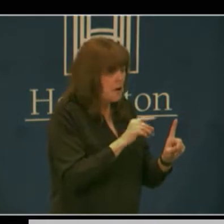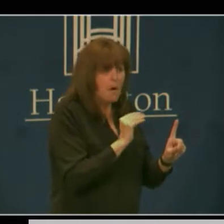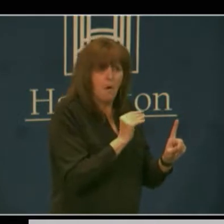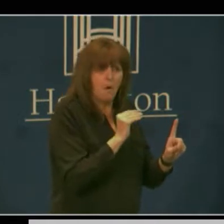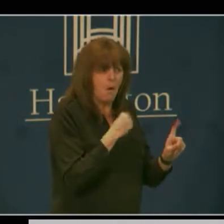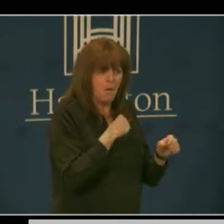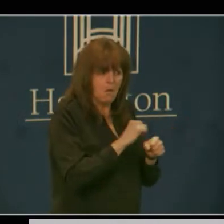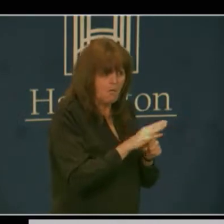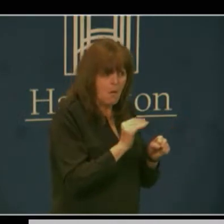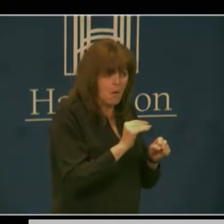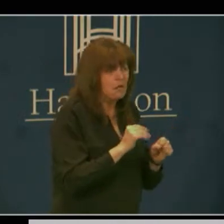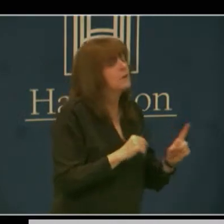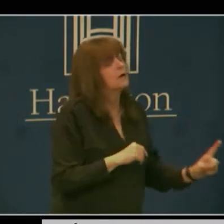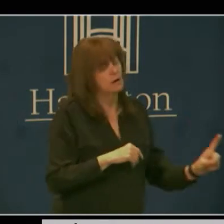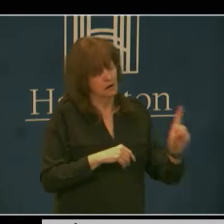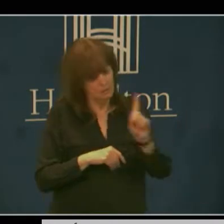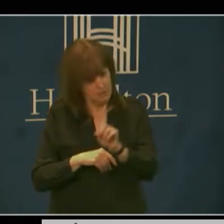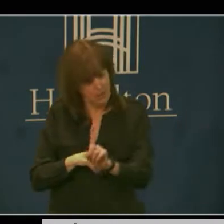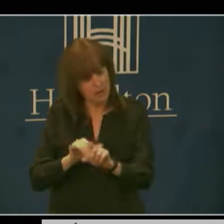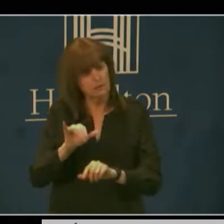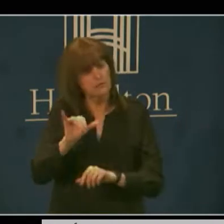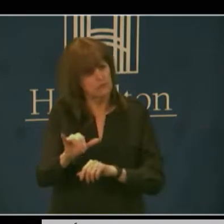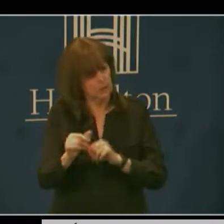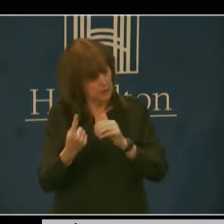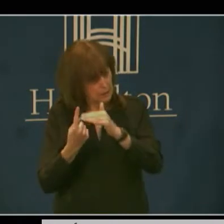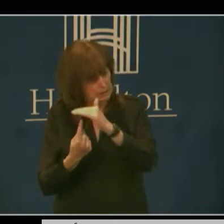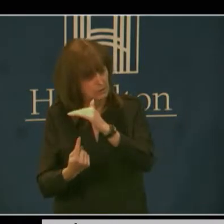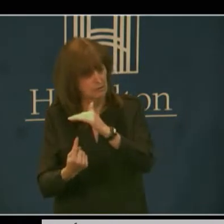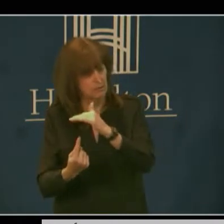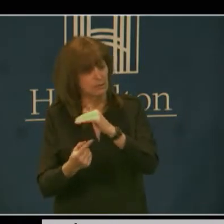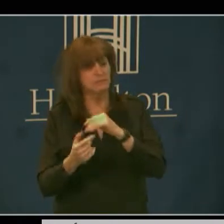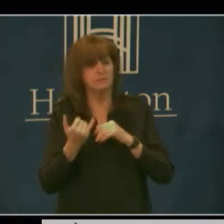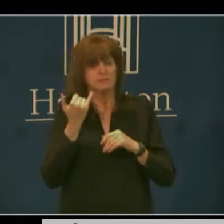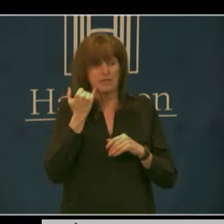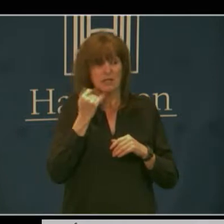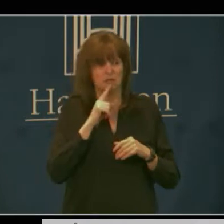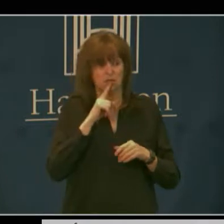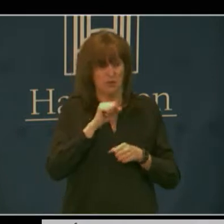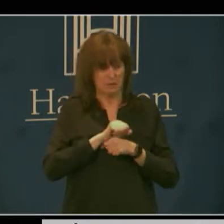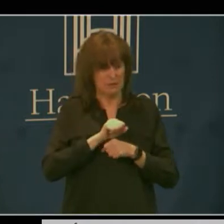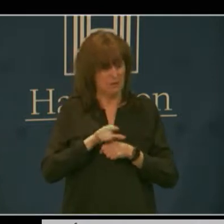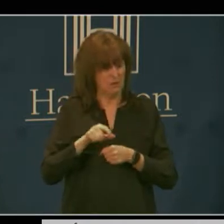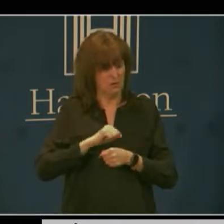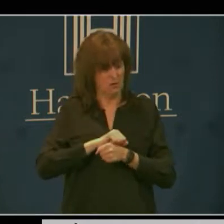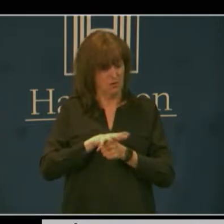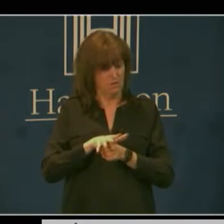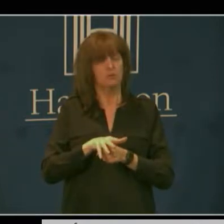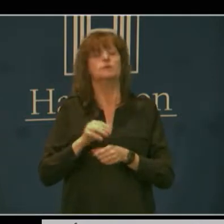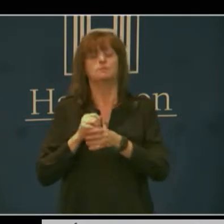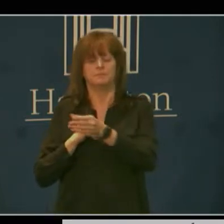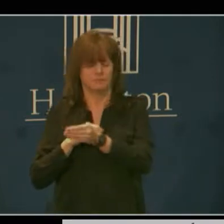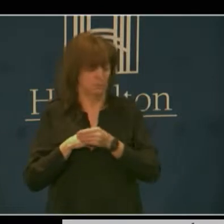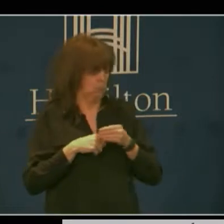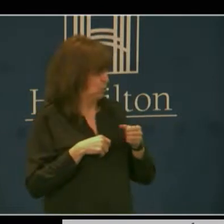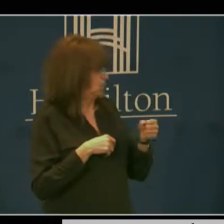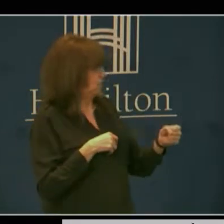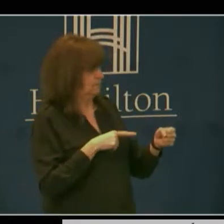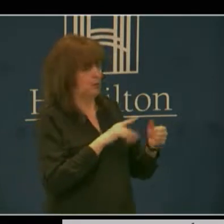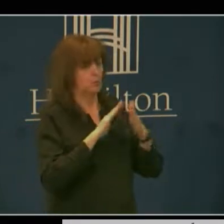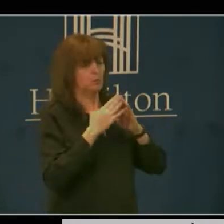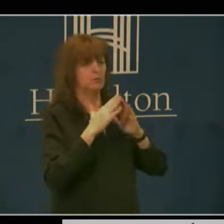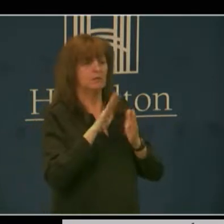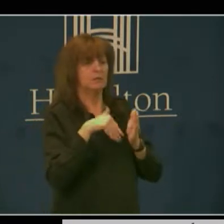transferred to an isolation shelter that we have set up at a local recreation center. That transportation is being done in a safe and effective